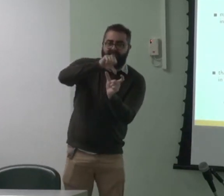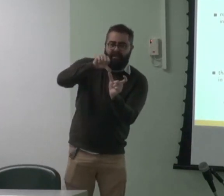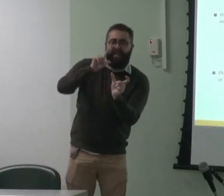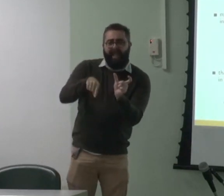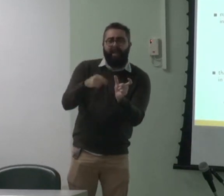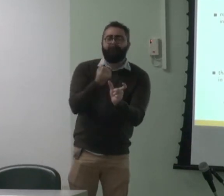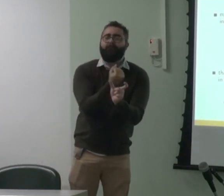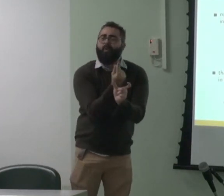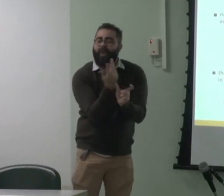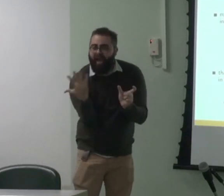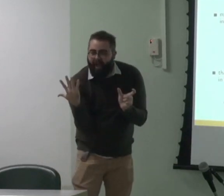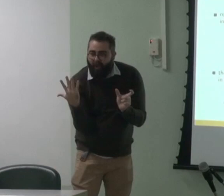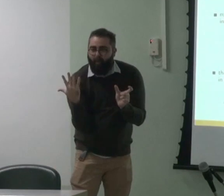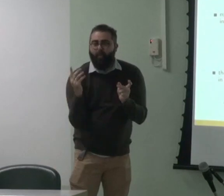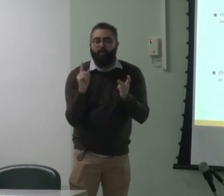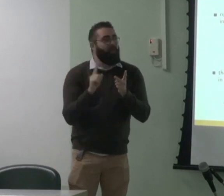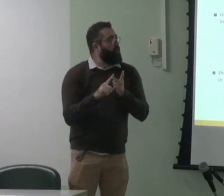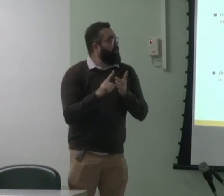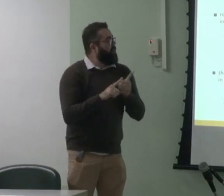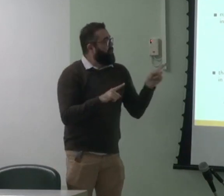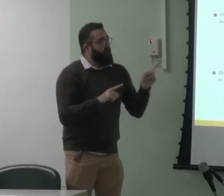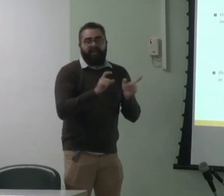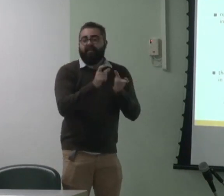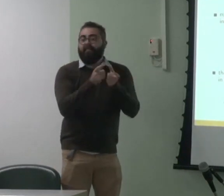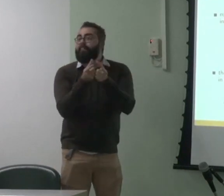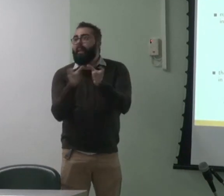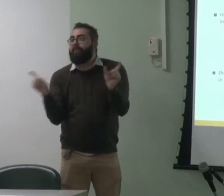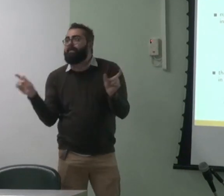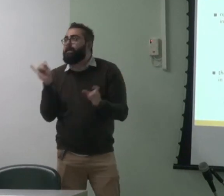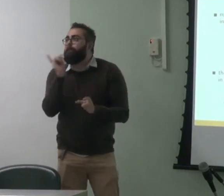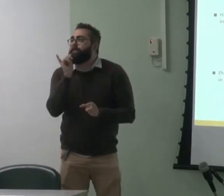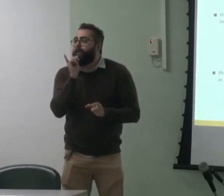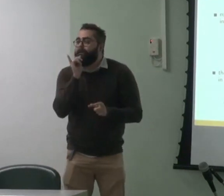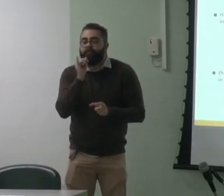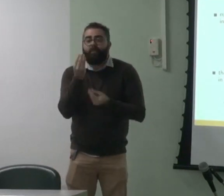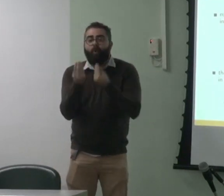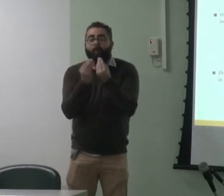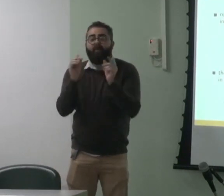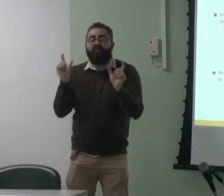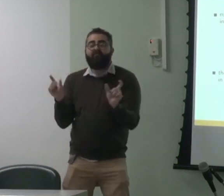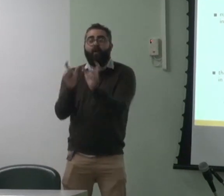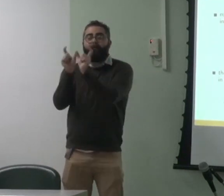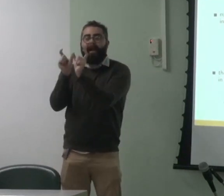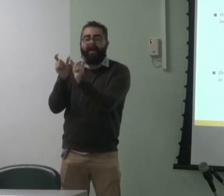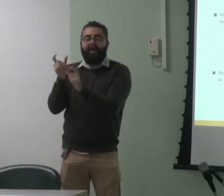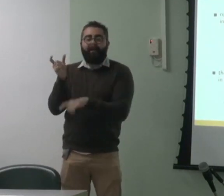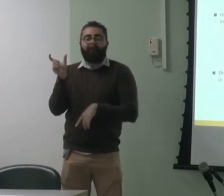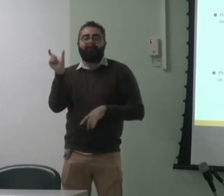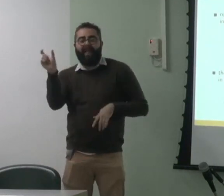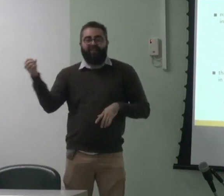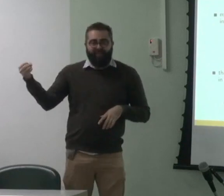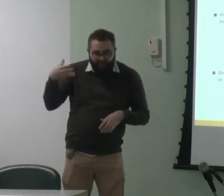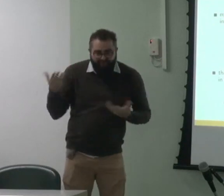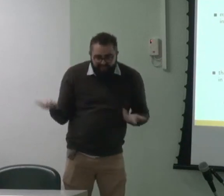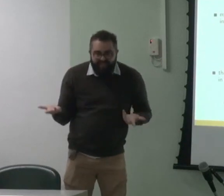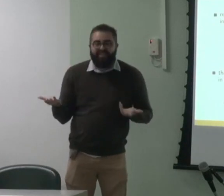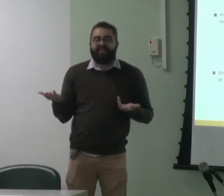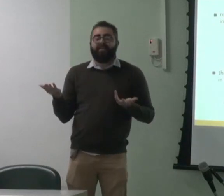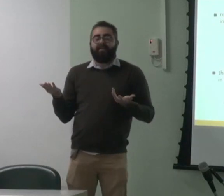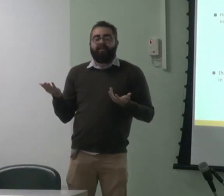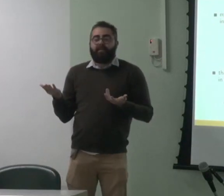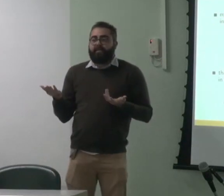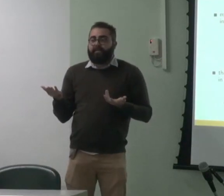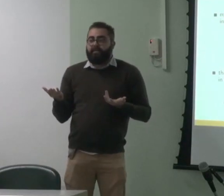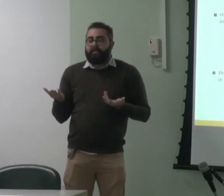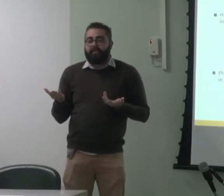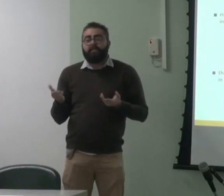or clearly derivational phenomena like formation of agent nouns in languages. However, there is